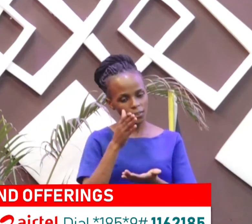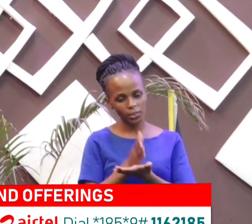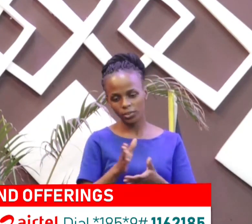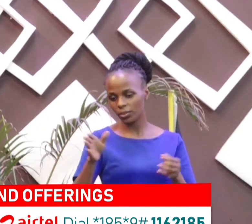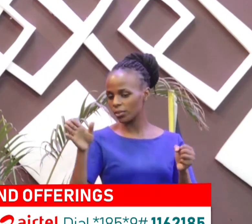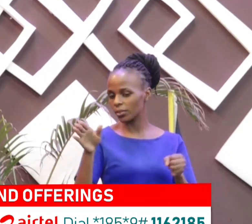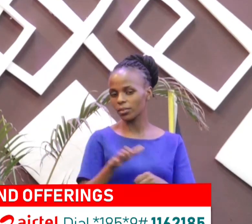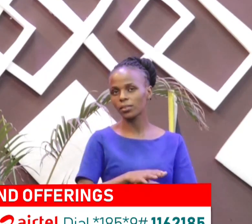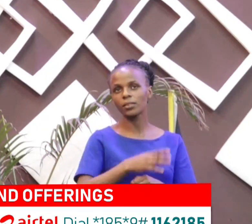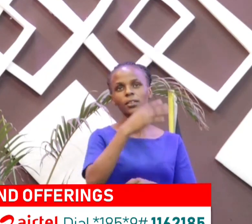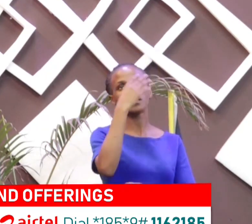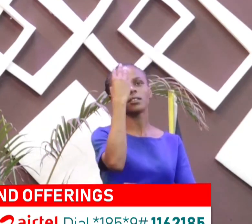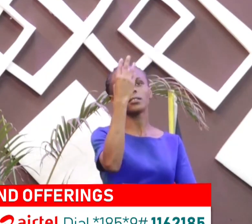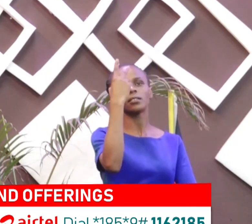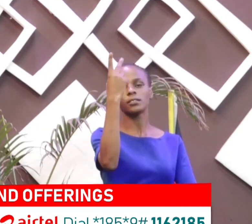The